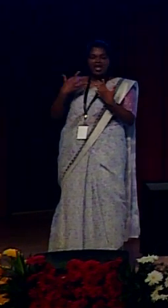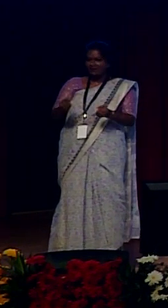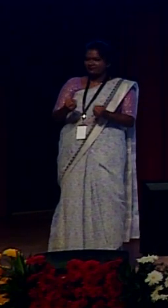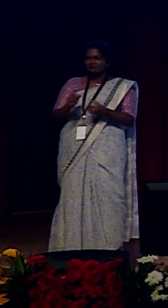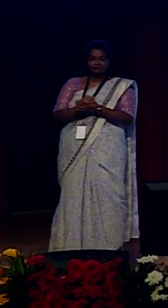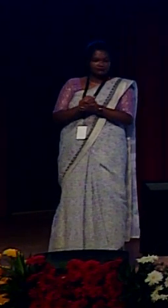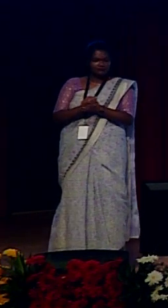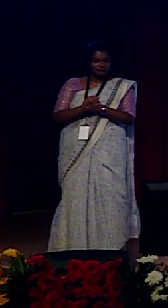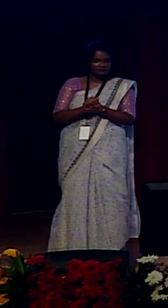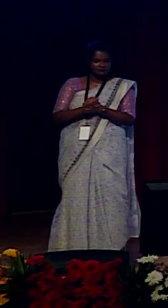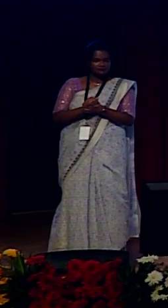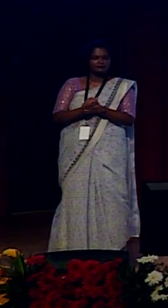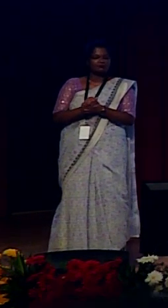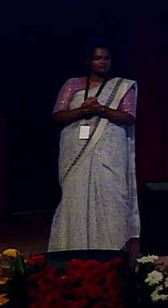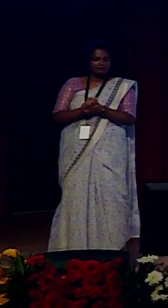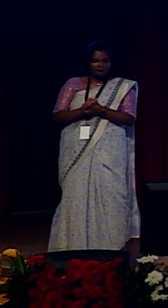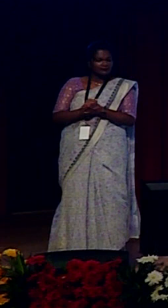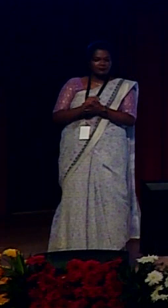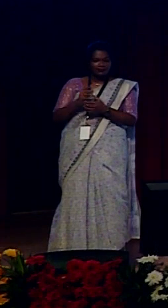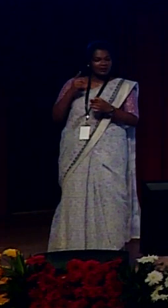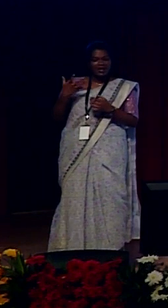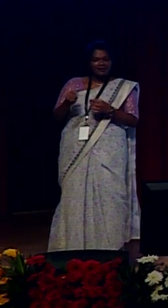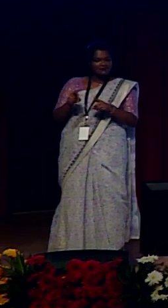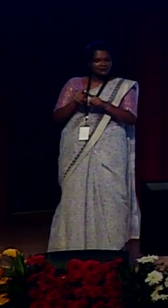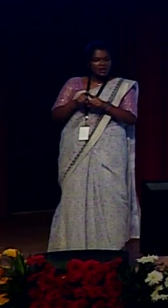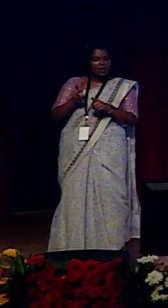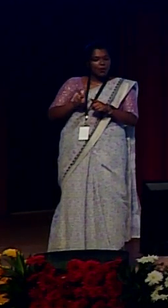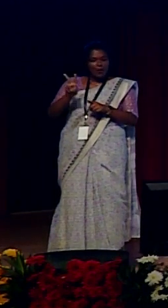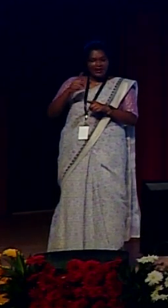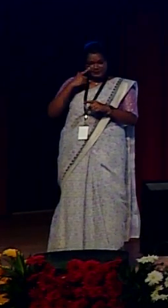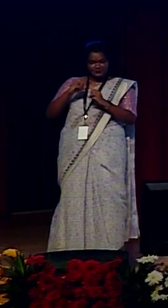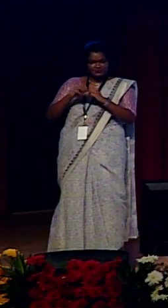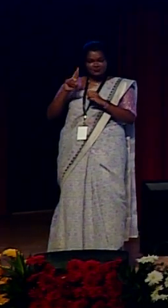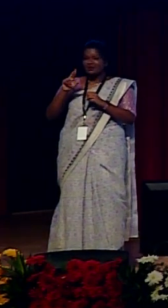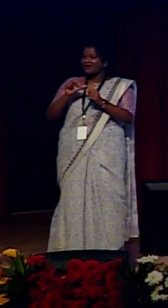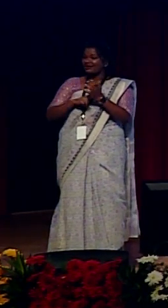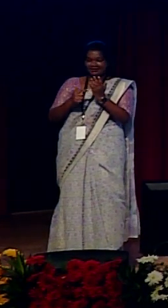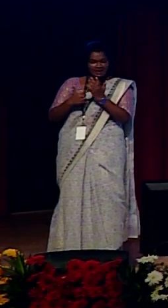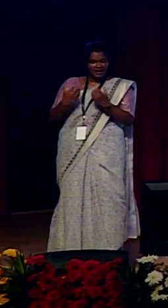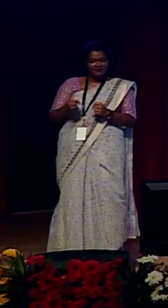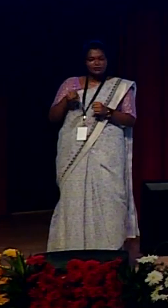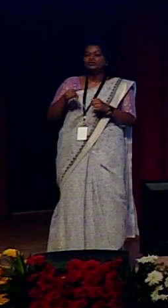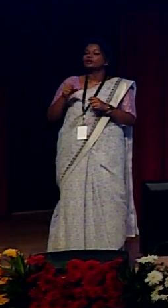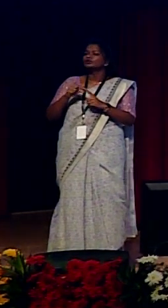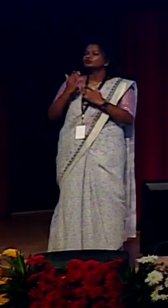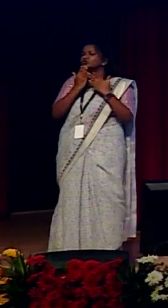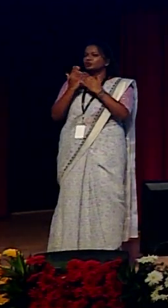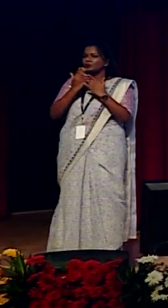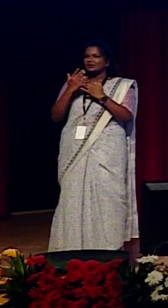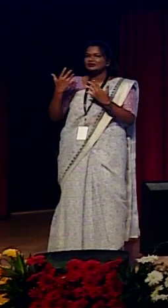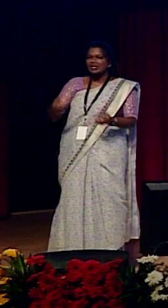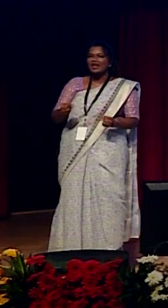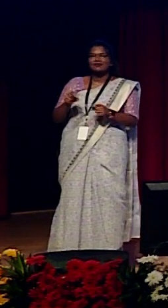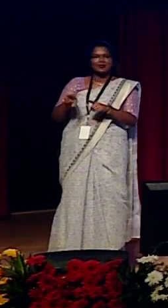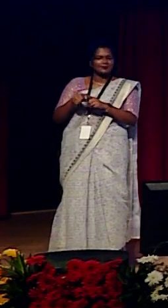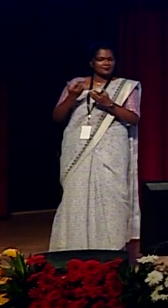navigation. And why braille labels? Because been around for a while, and at least the schools that we went to, students were